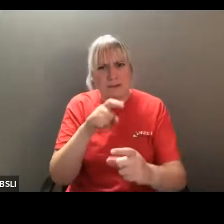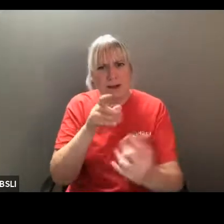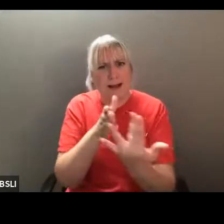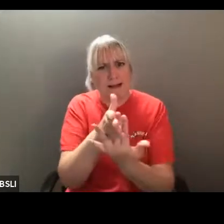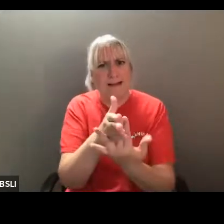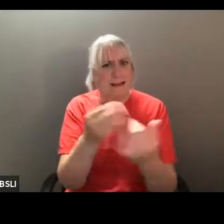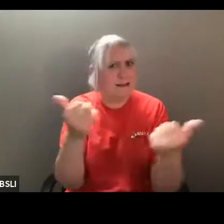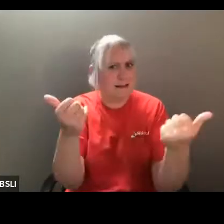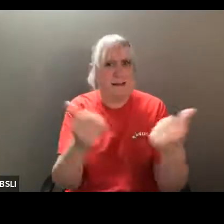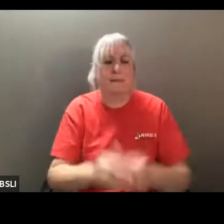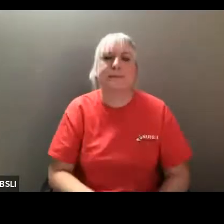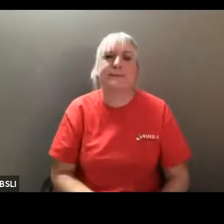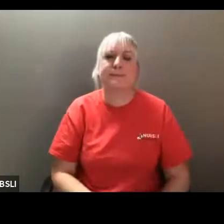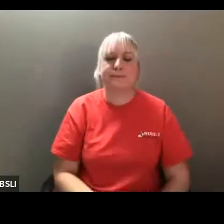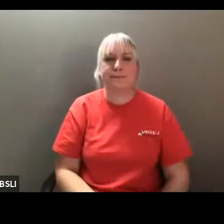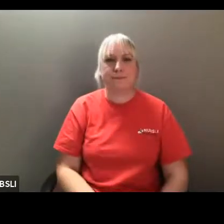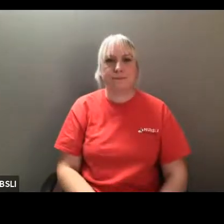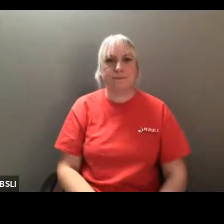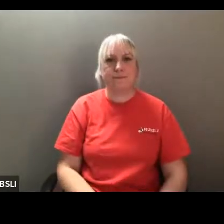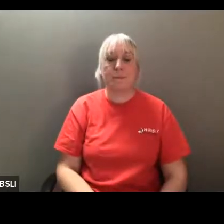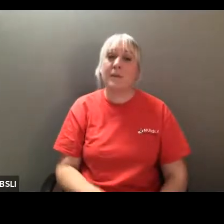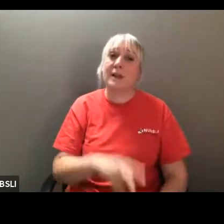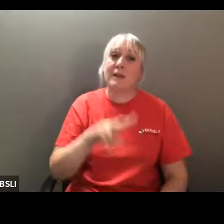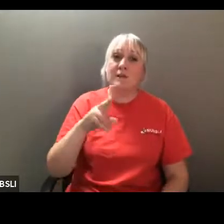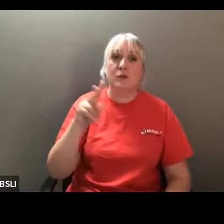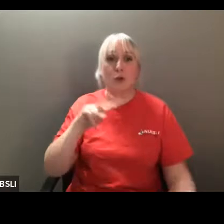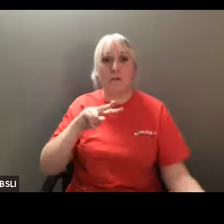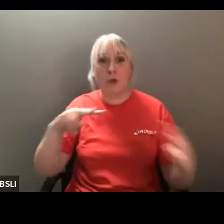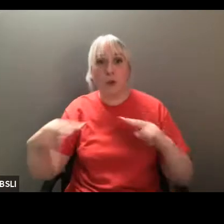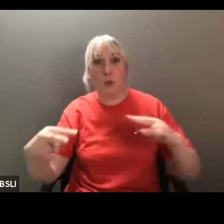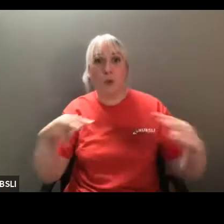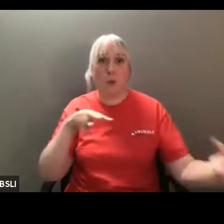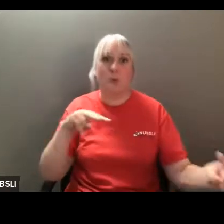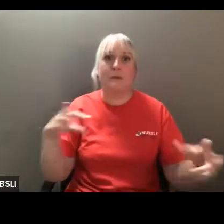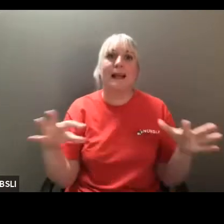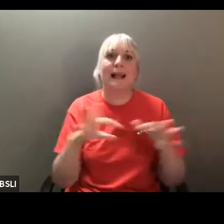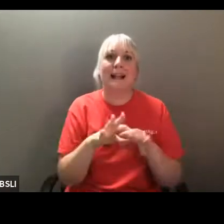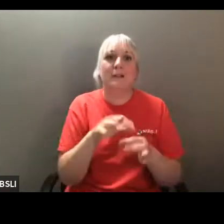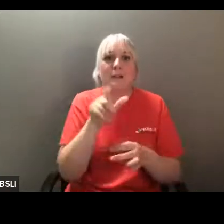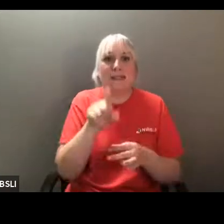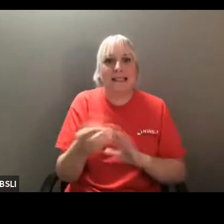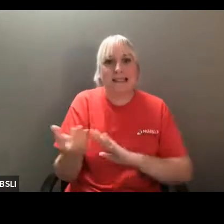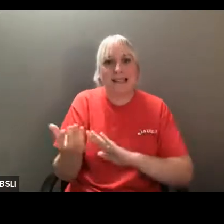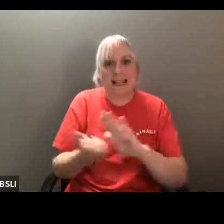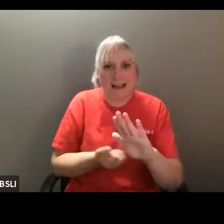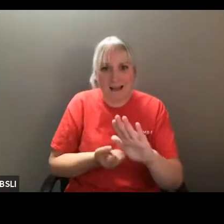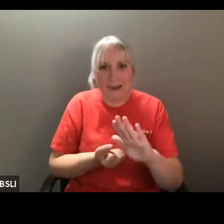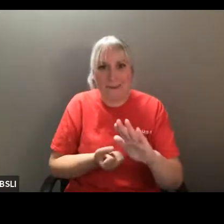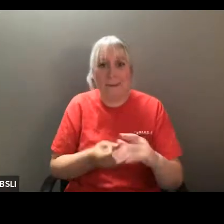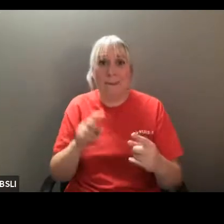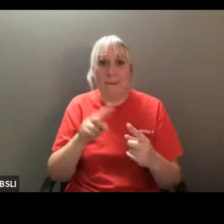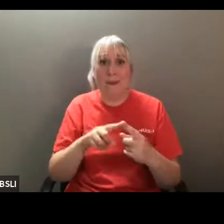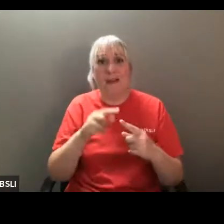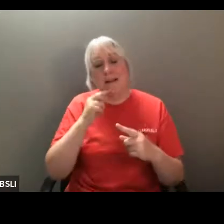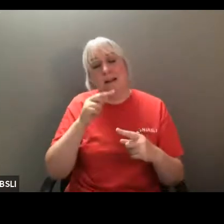are two schools of thought around citizens' income as an alternative to providing